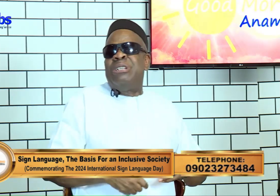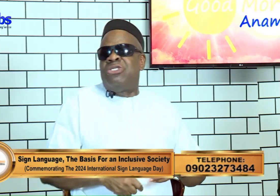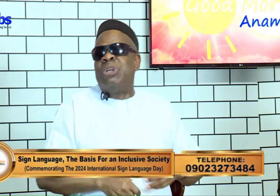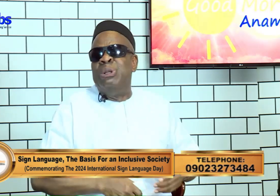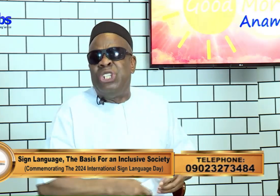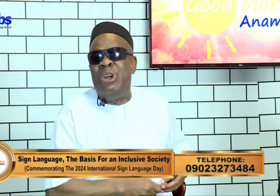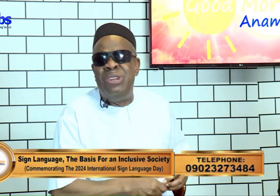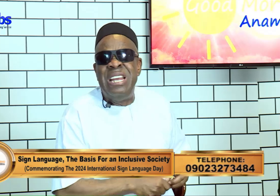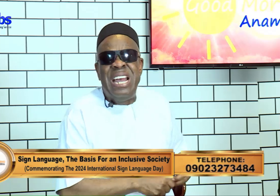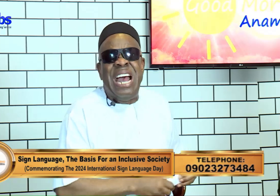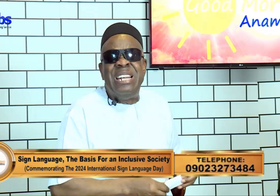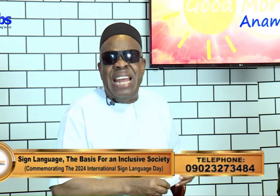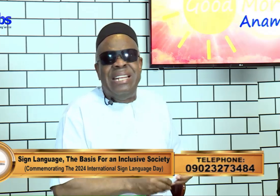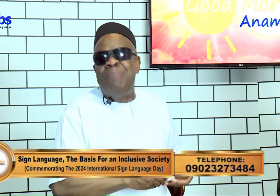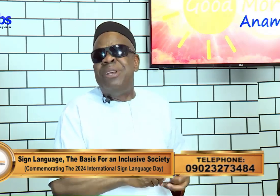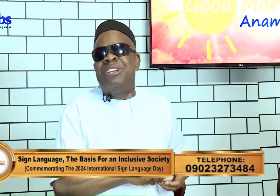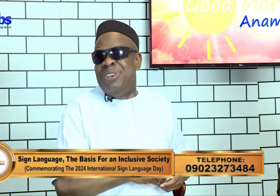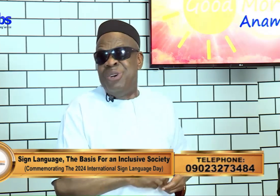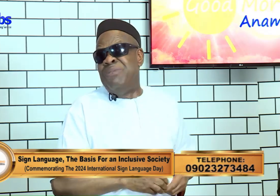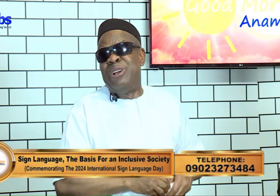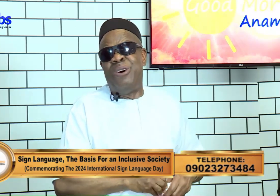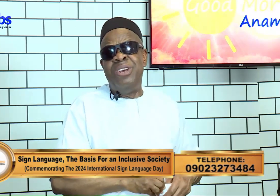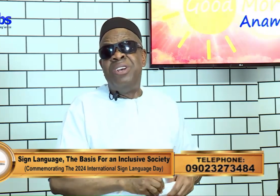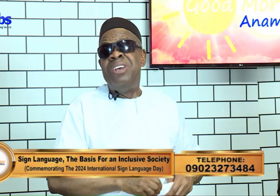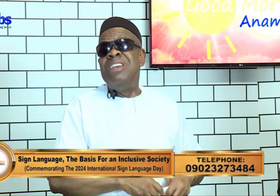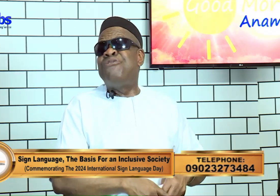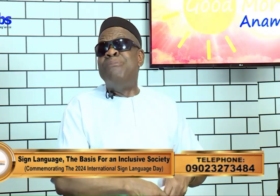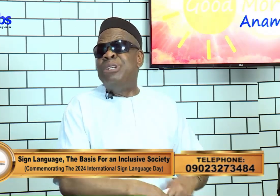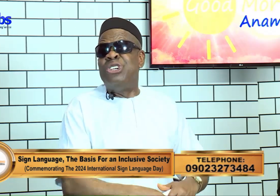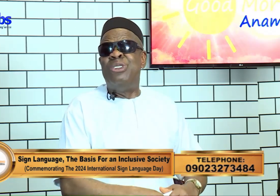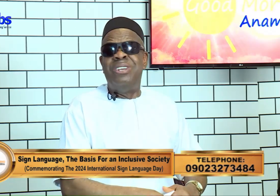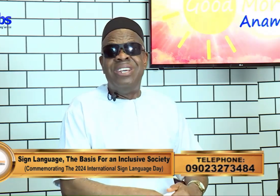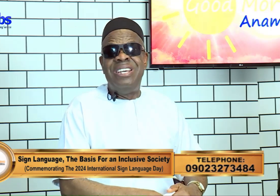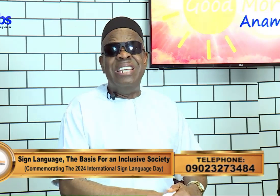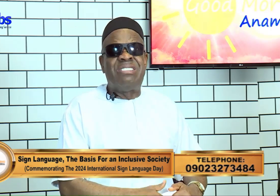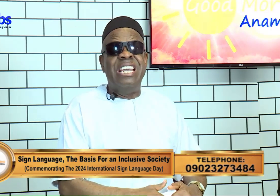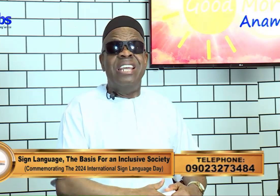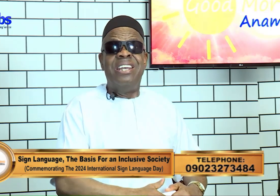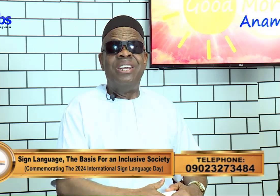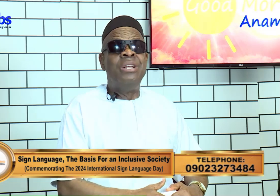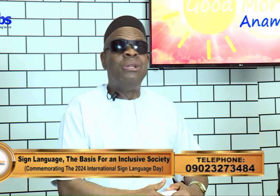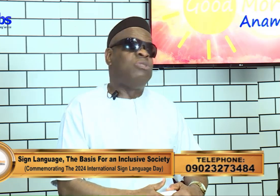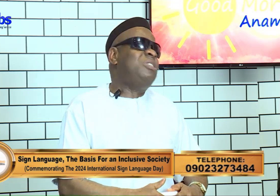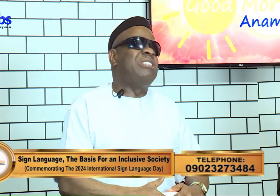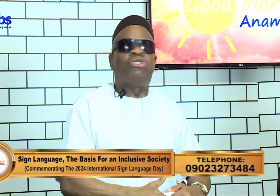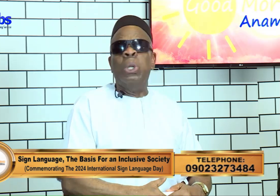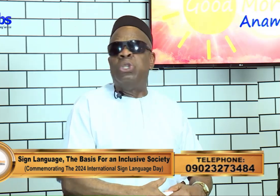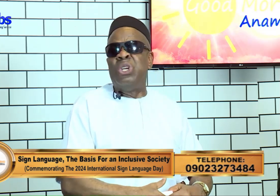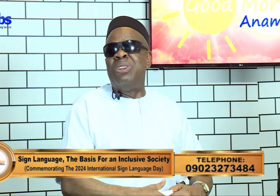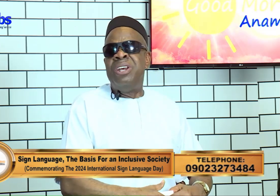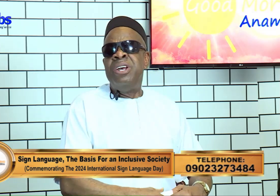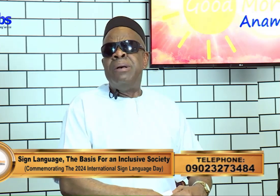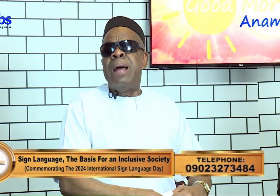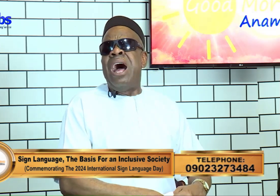our solution and dynamic governor, information is key to this